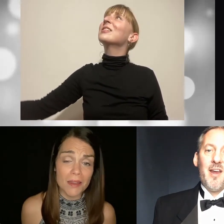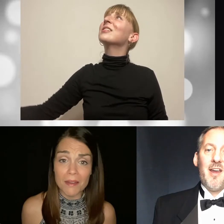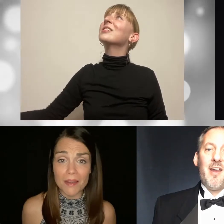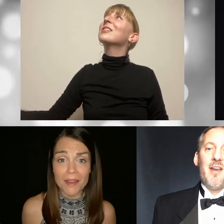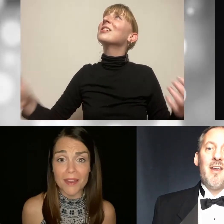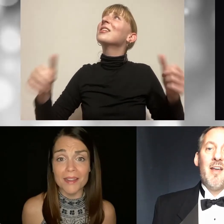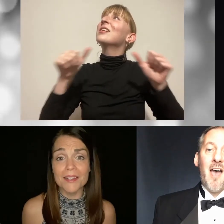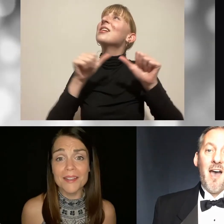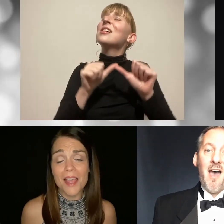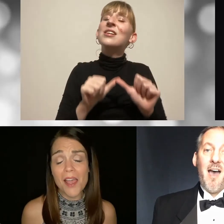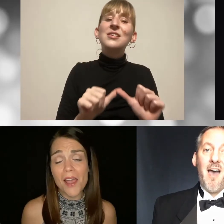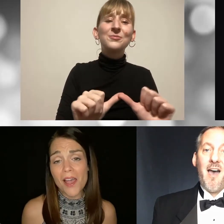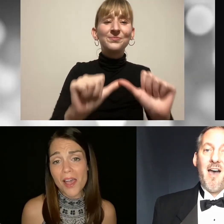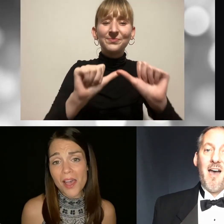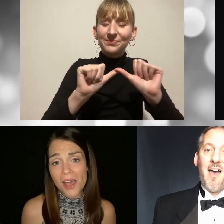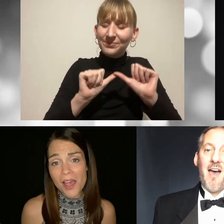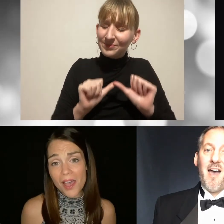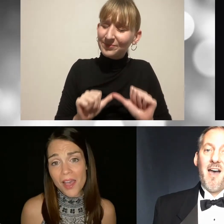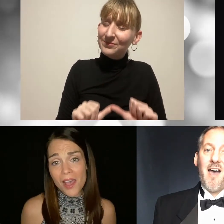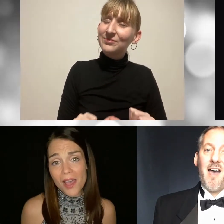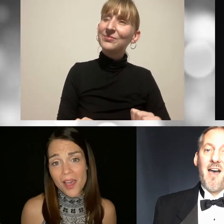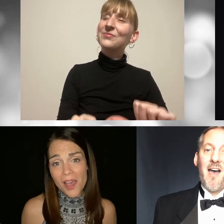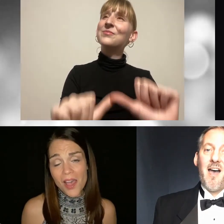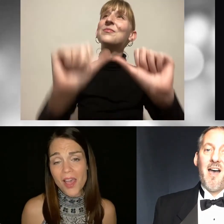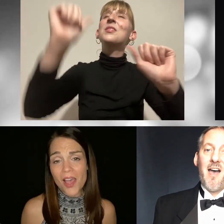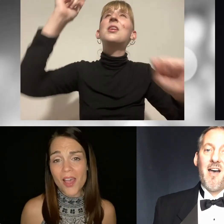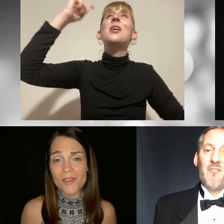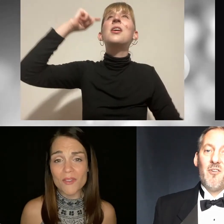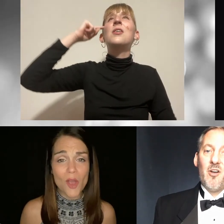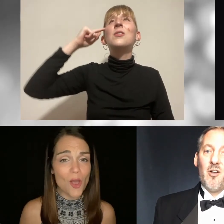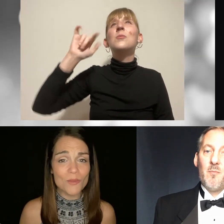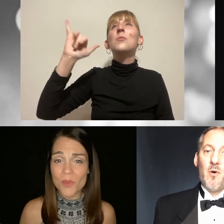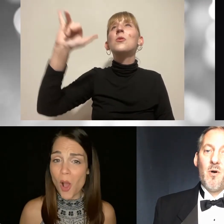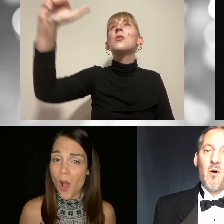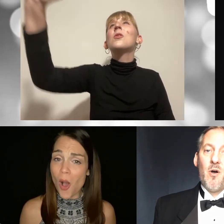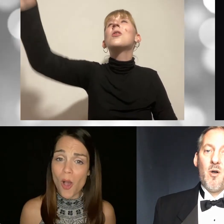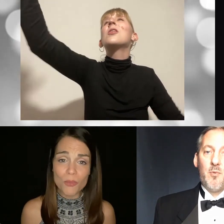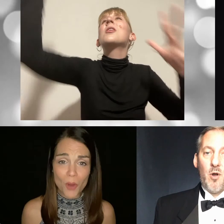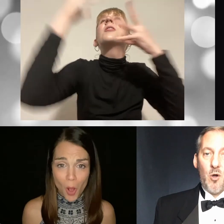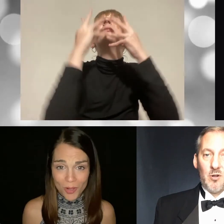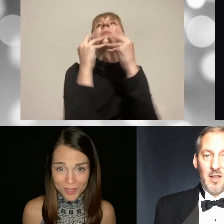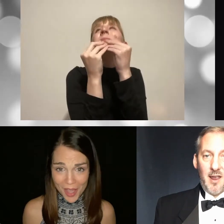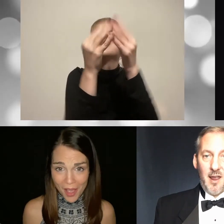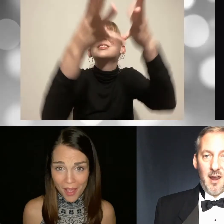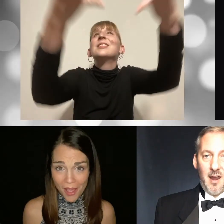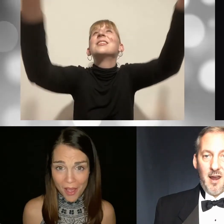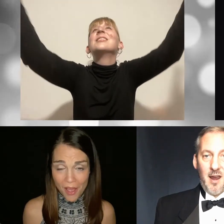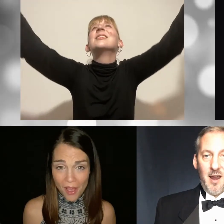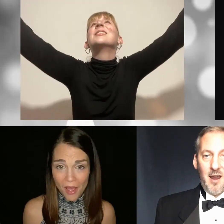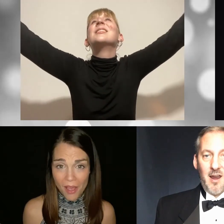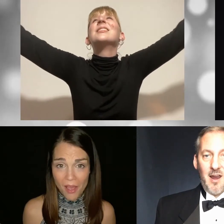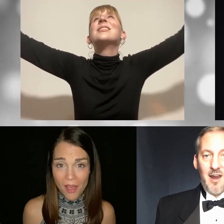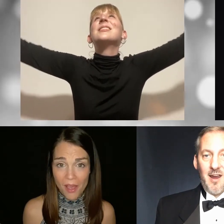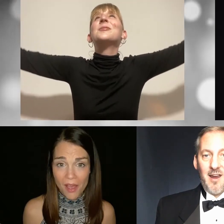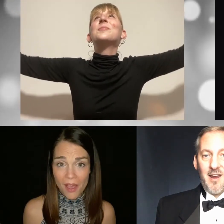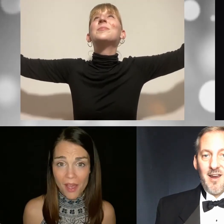evermore proclaim. We